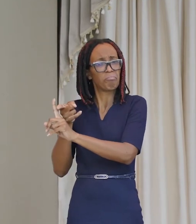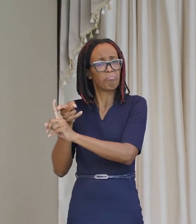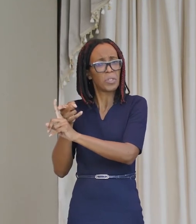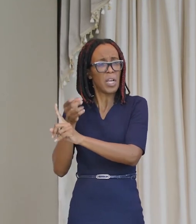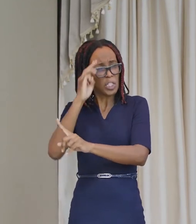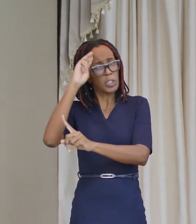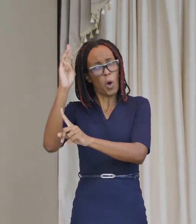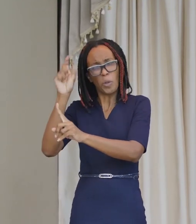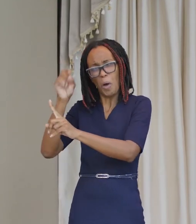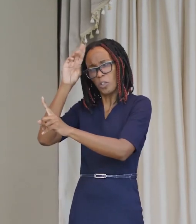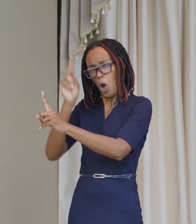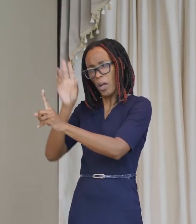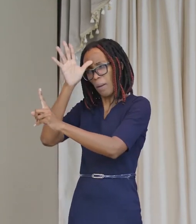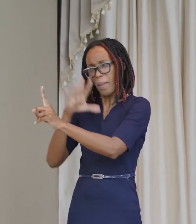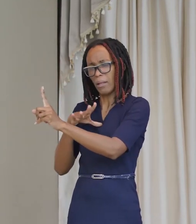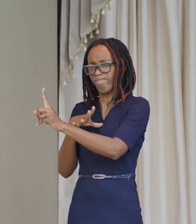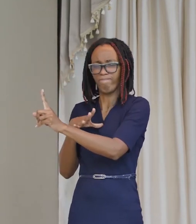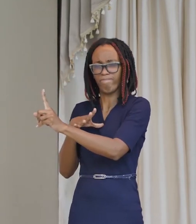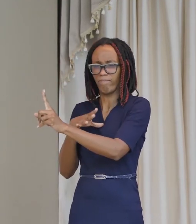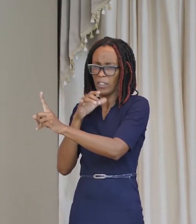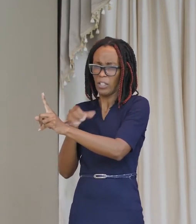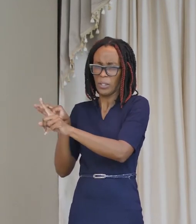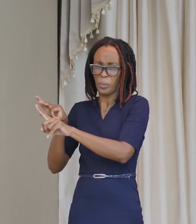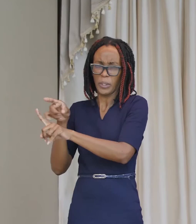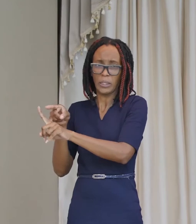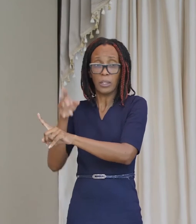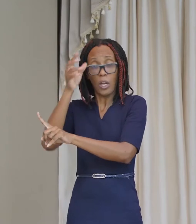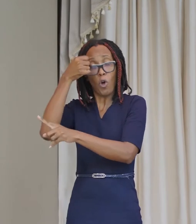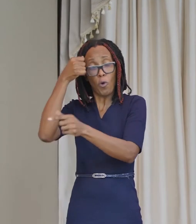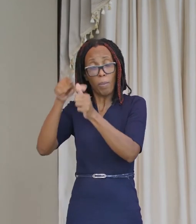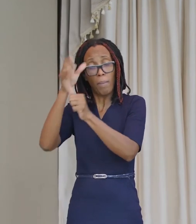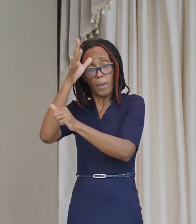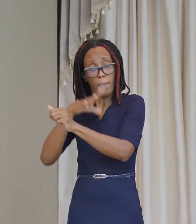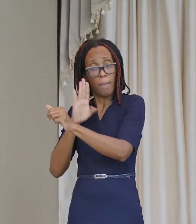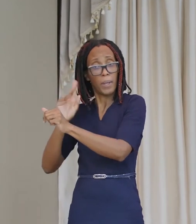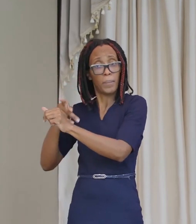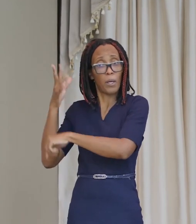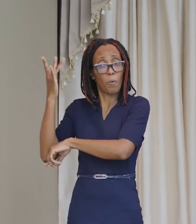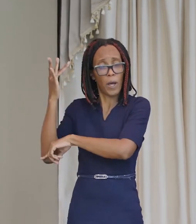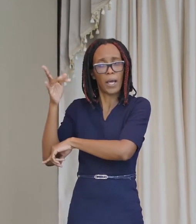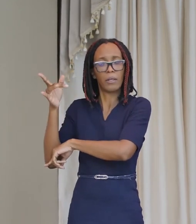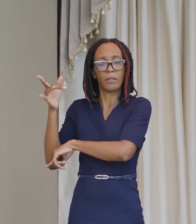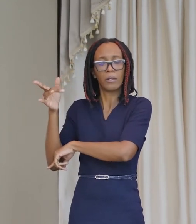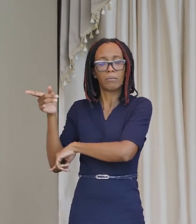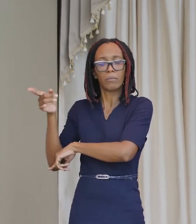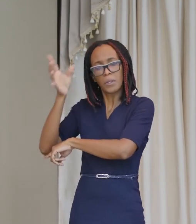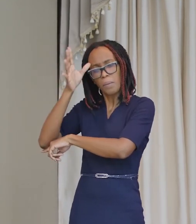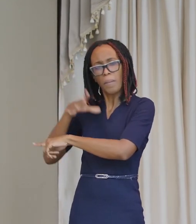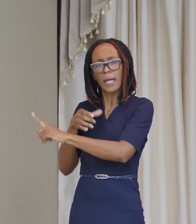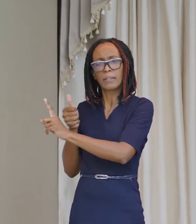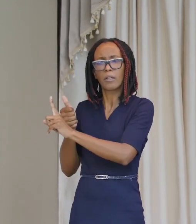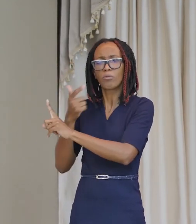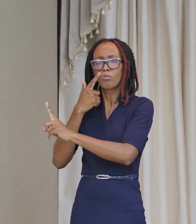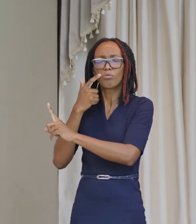are scouts. The truth is that we honor the memory of our founder as a living, breathing